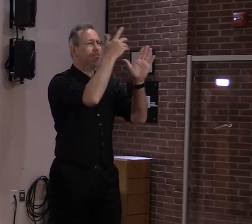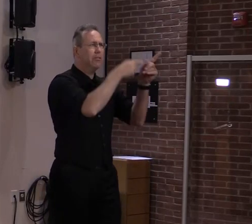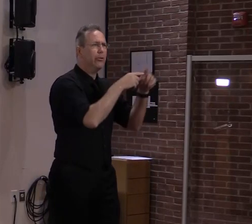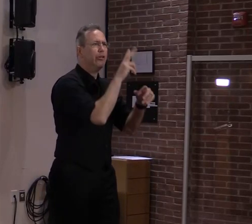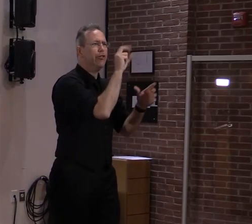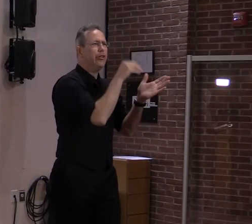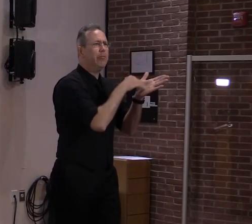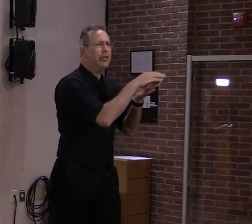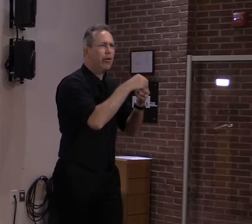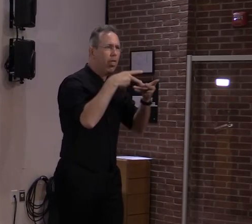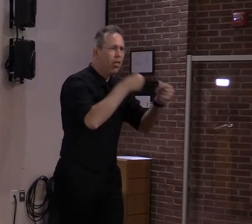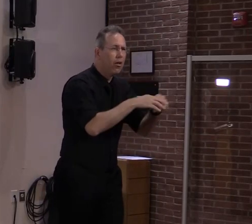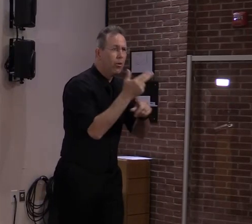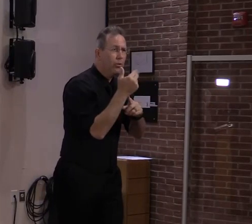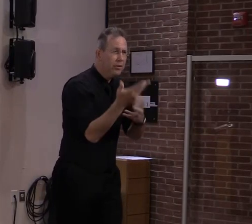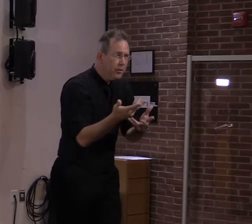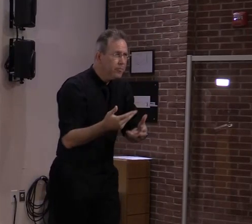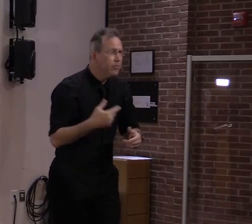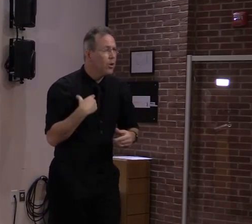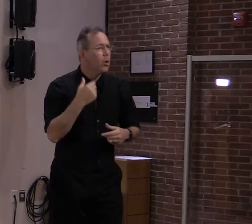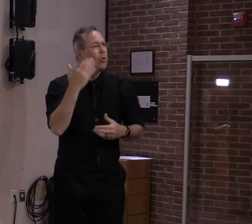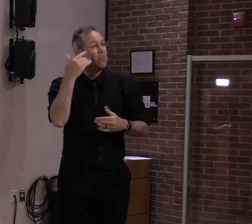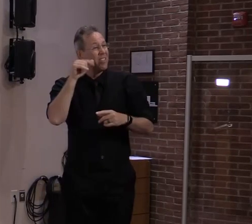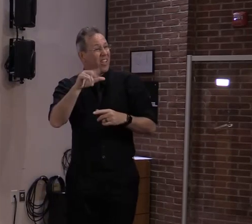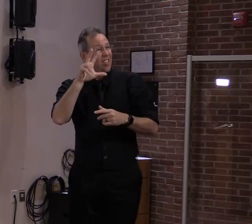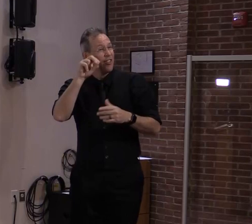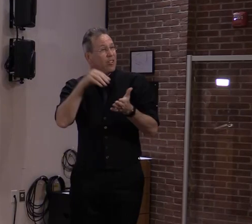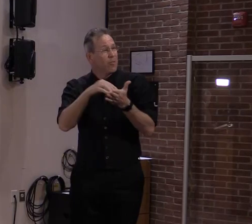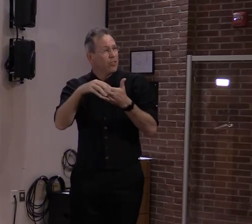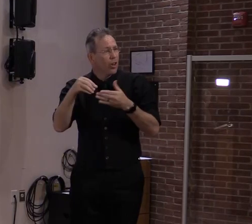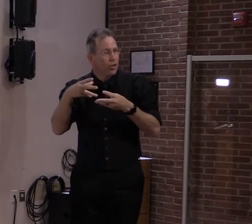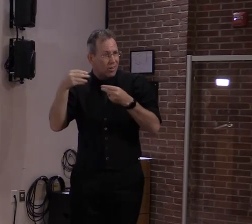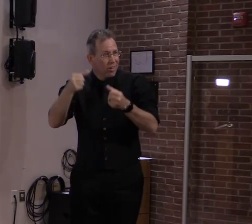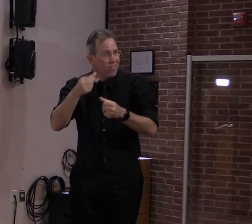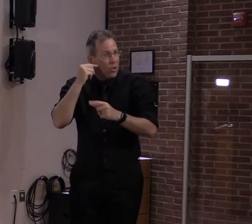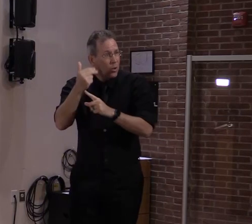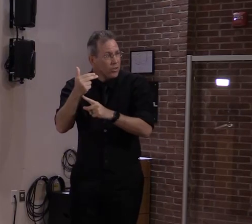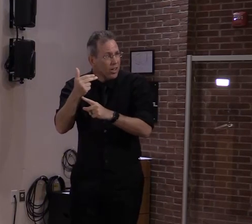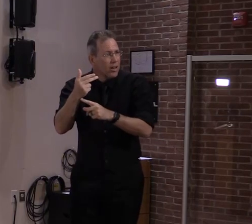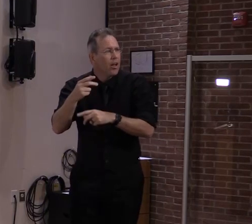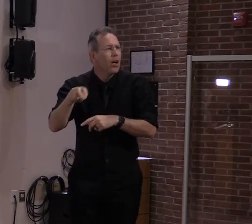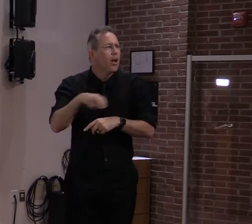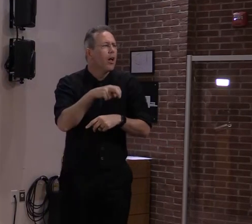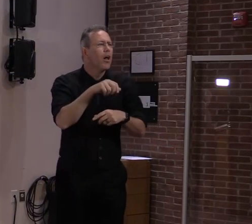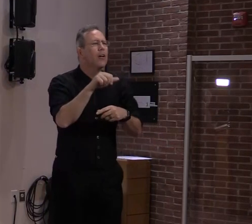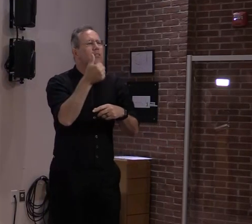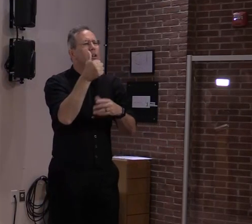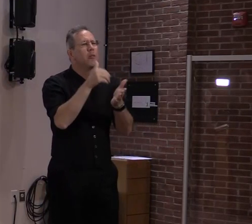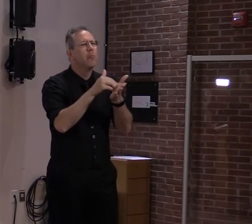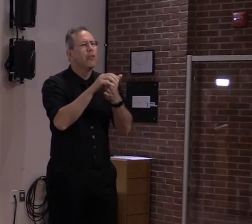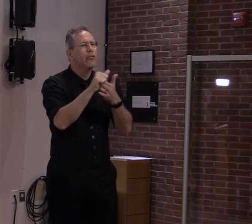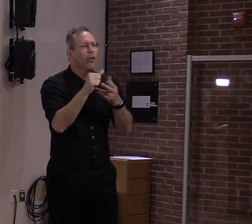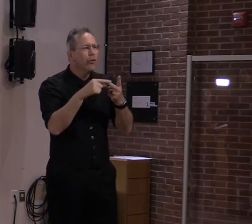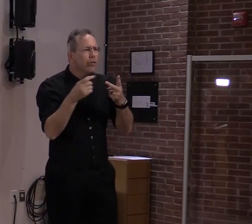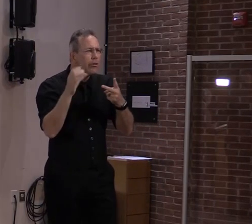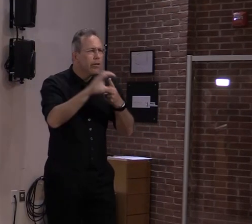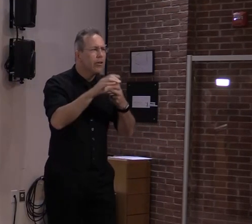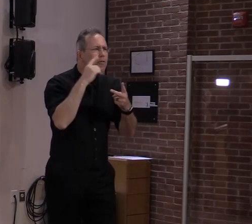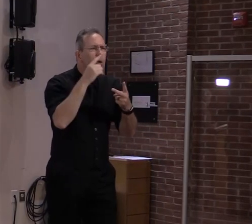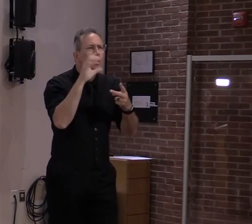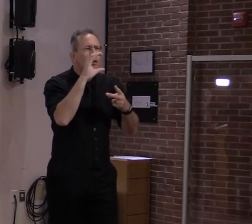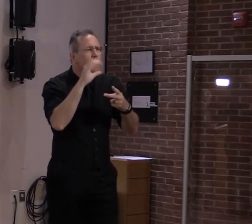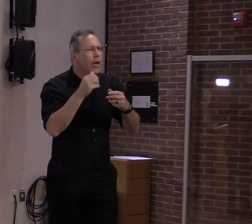of flexible rapid resolution dollars that can help identify safe housing options for those that